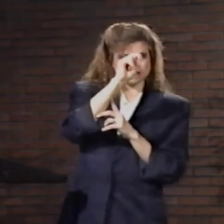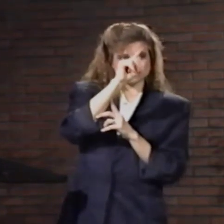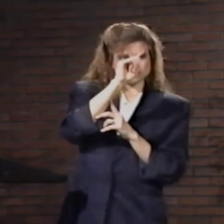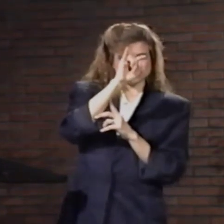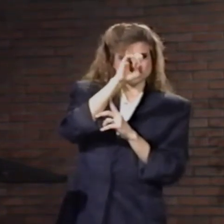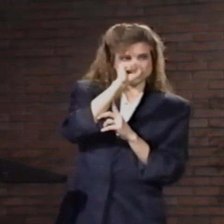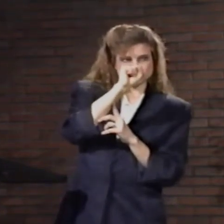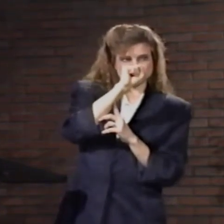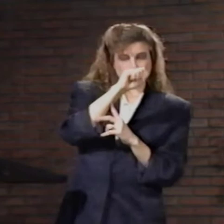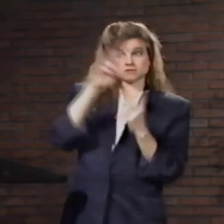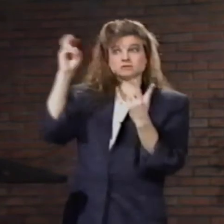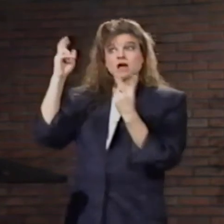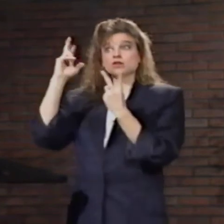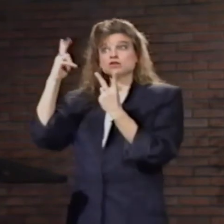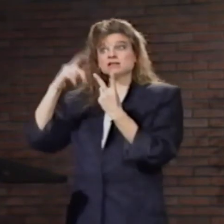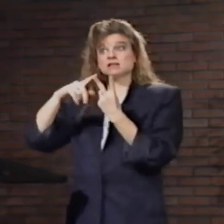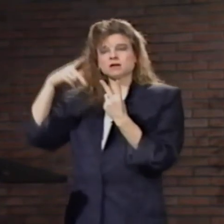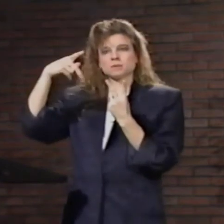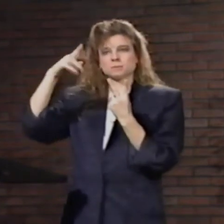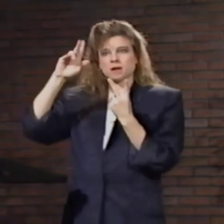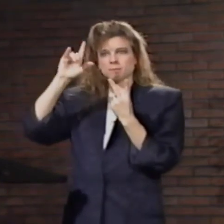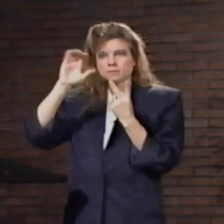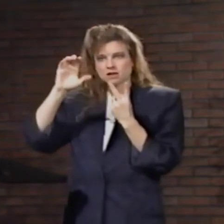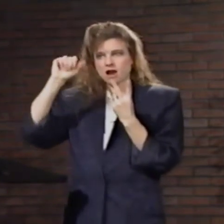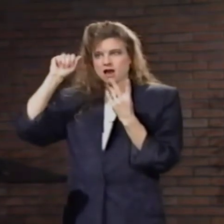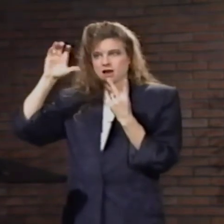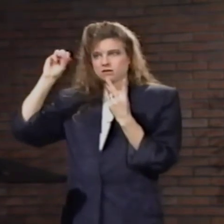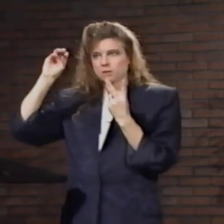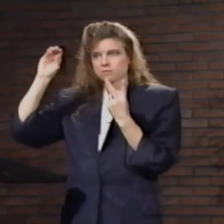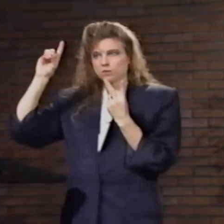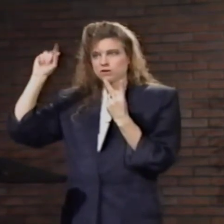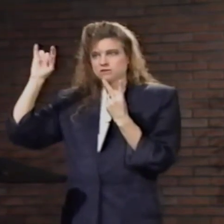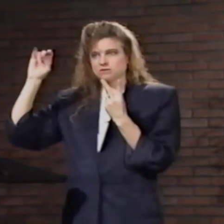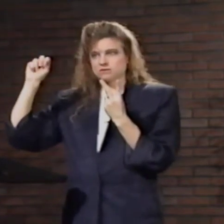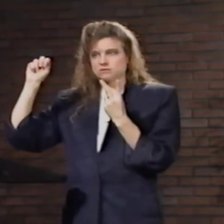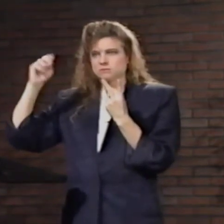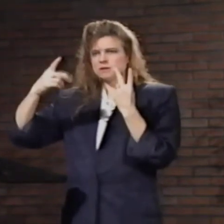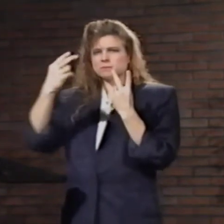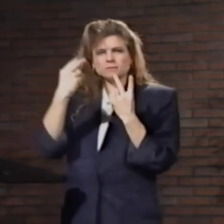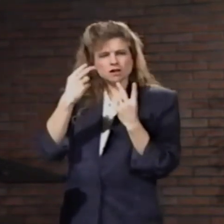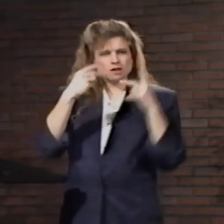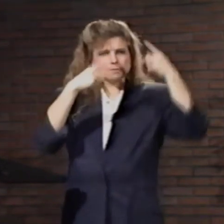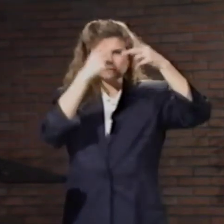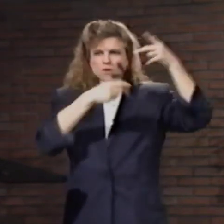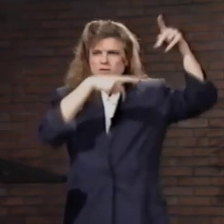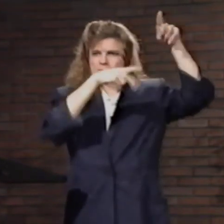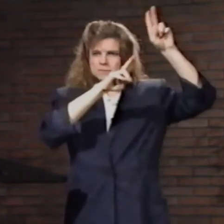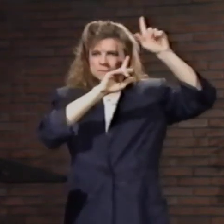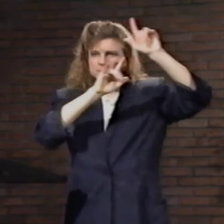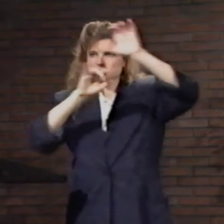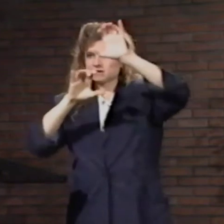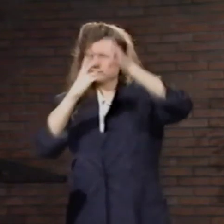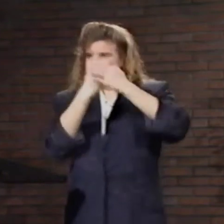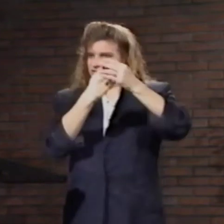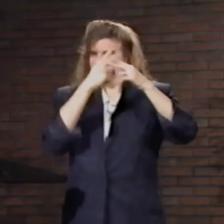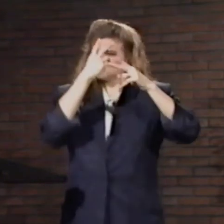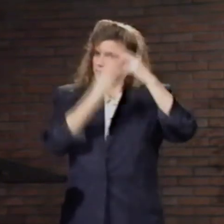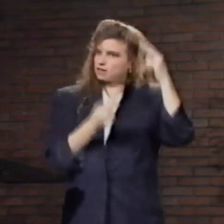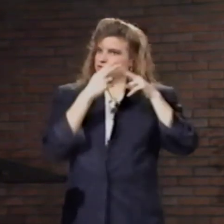Again, Title II is public entities, and Title III is public accommodation. And you'll notice that the first